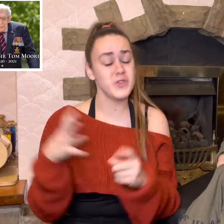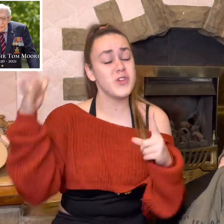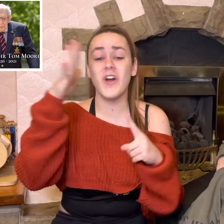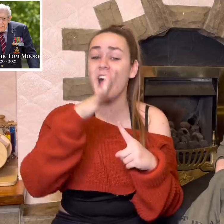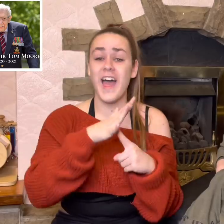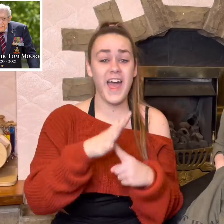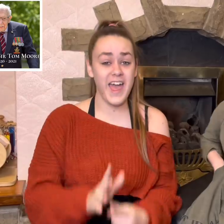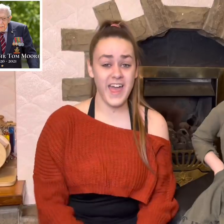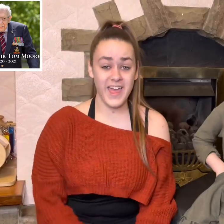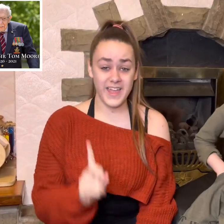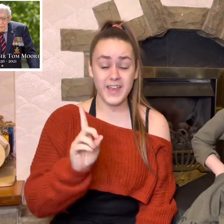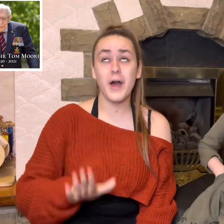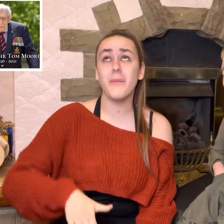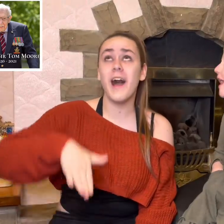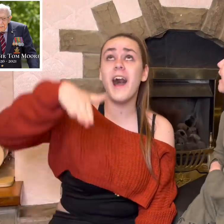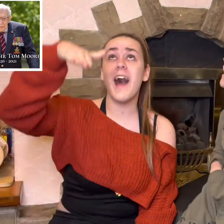hold your head up high